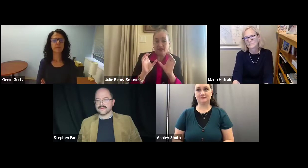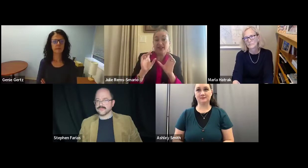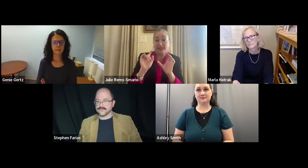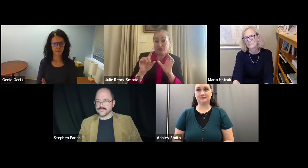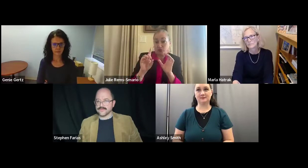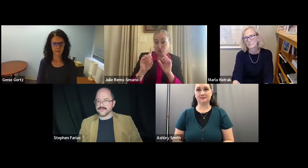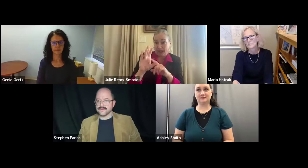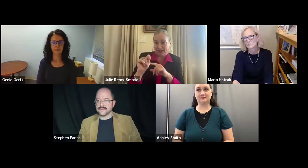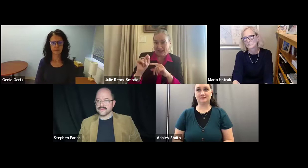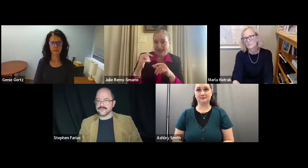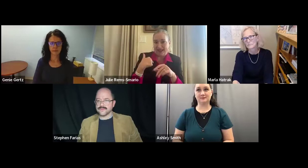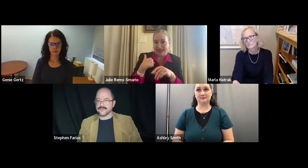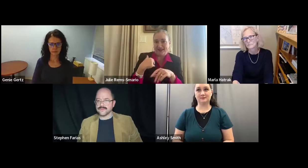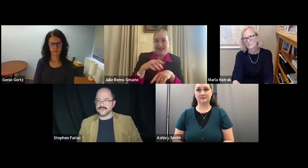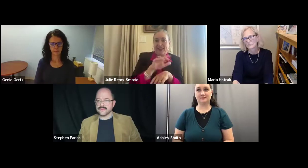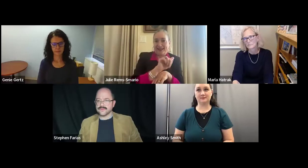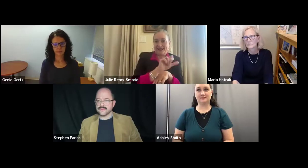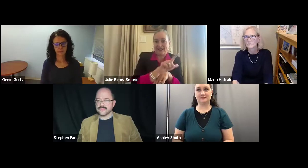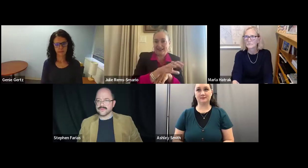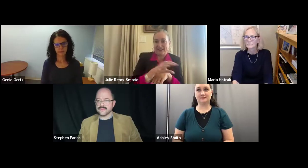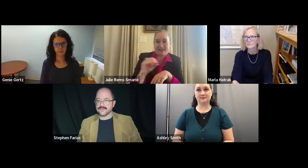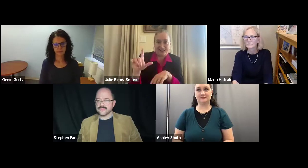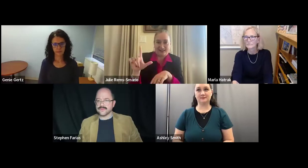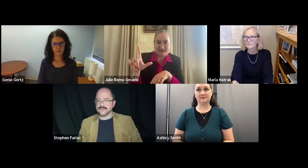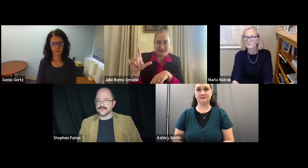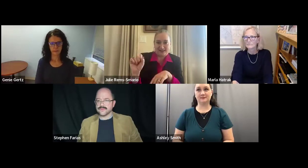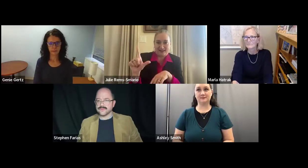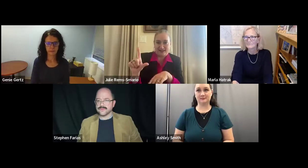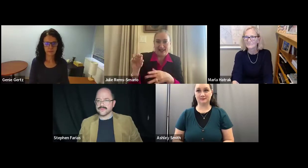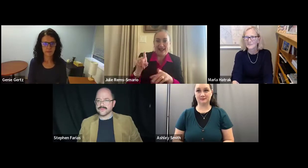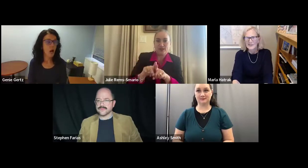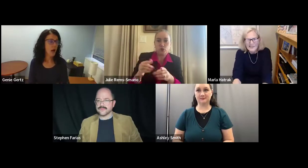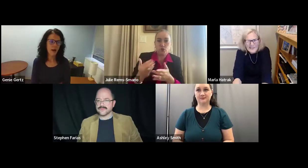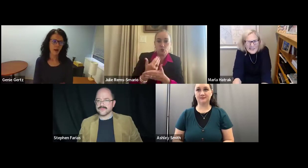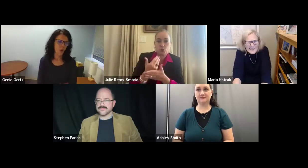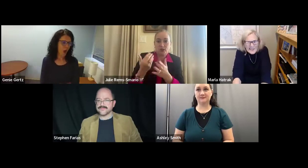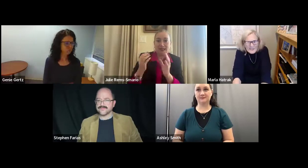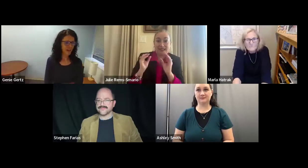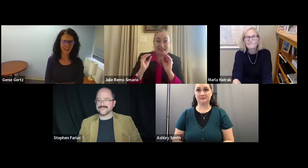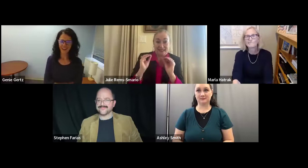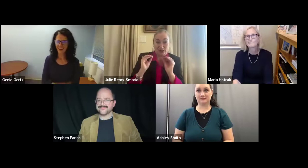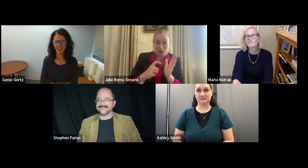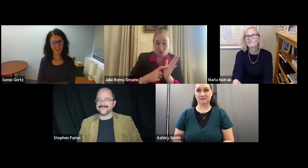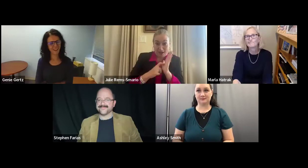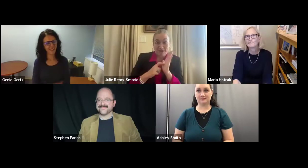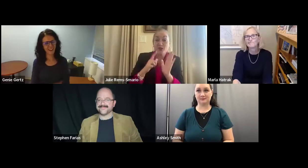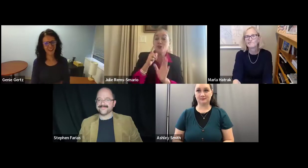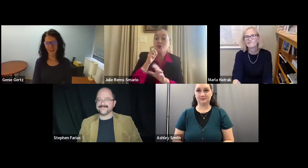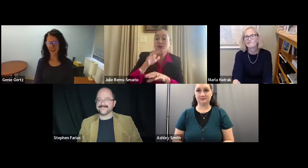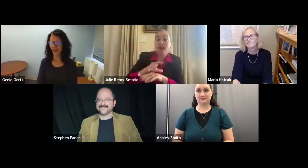deaf ed certification. And in this current draft, they said ASL and ALSL, listening spoken language, as a